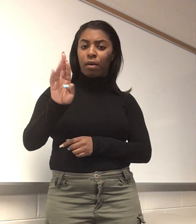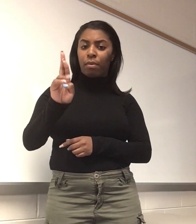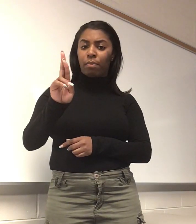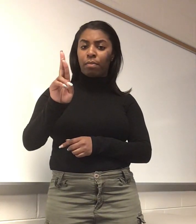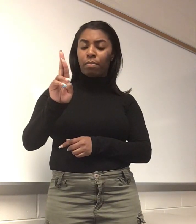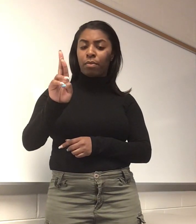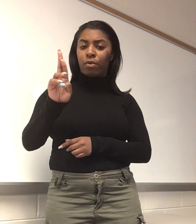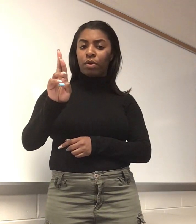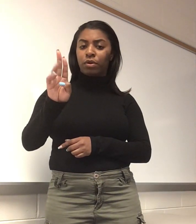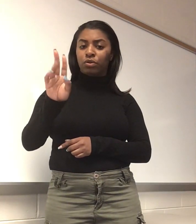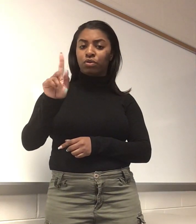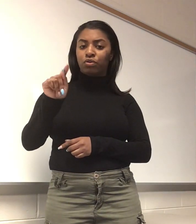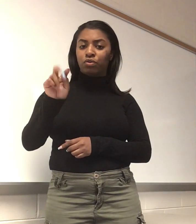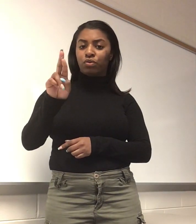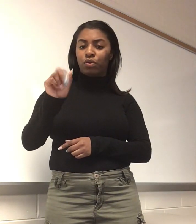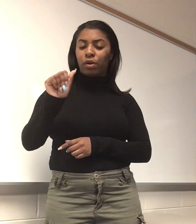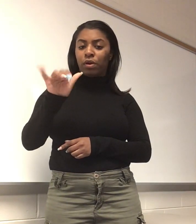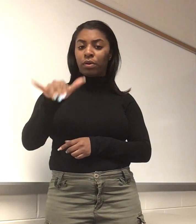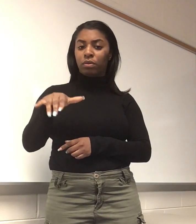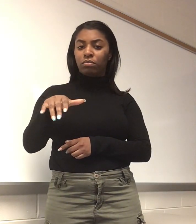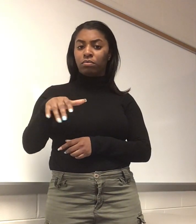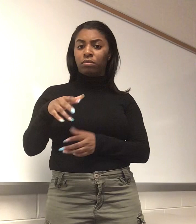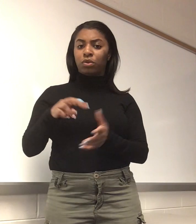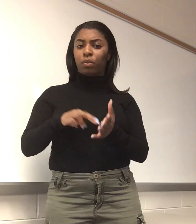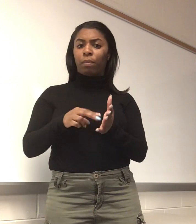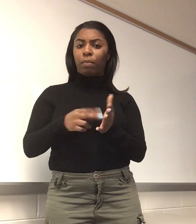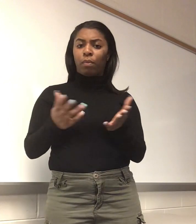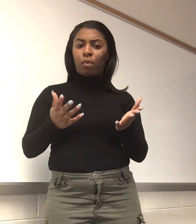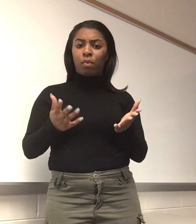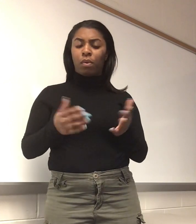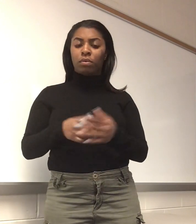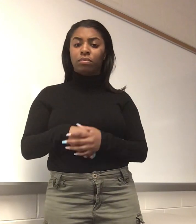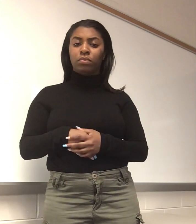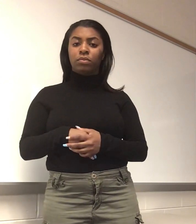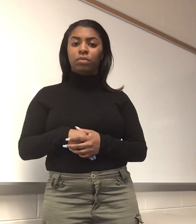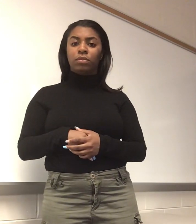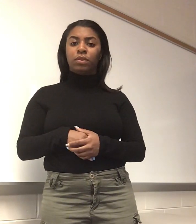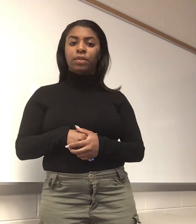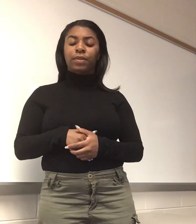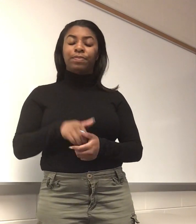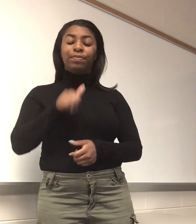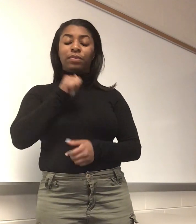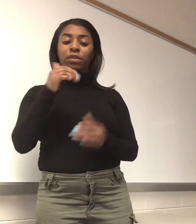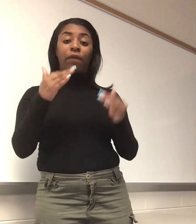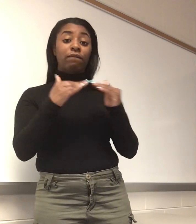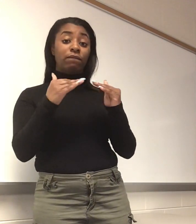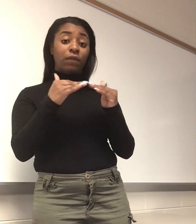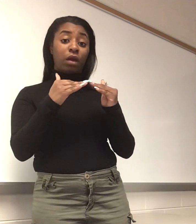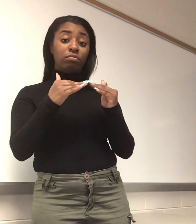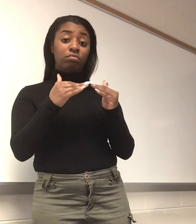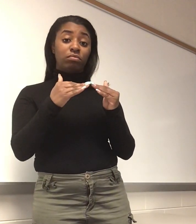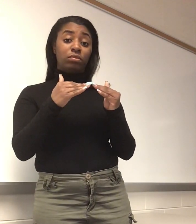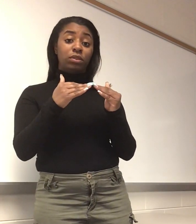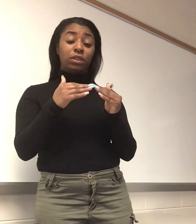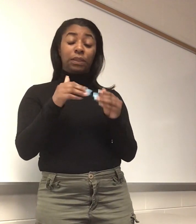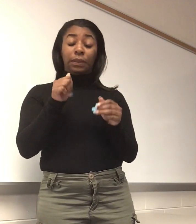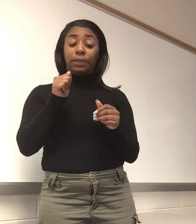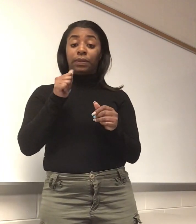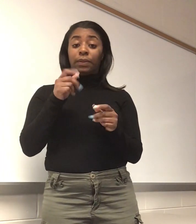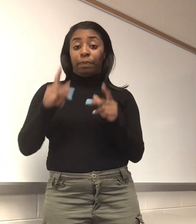Random, unfair, not based on fact. Because a lot of times when people in certain social classes, the higher ones, when they consider themselves better than everyone